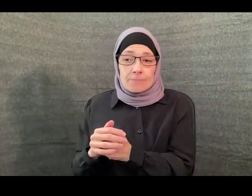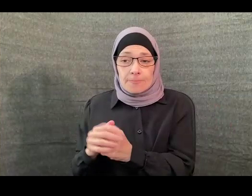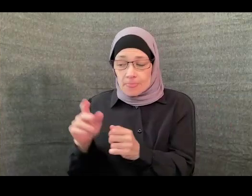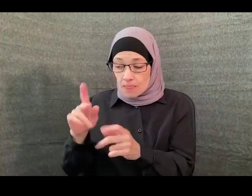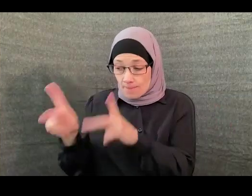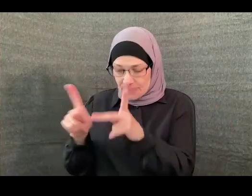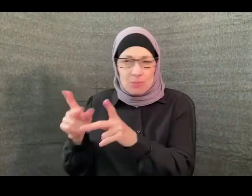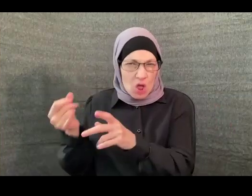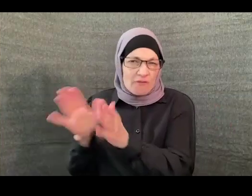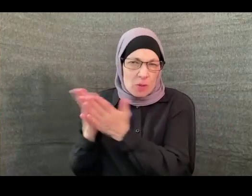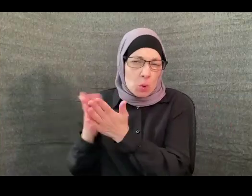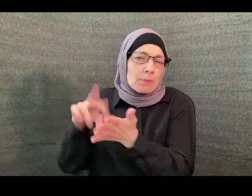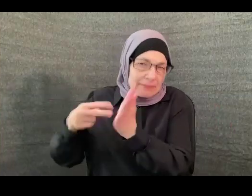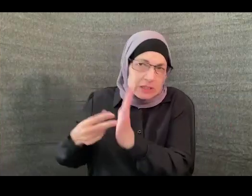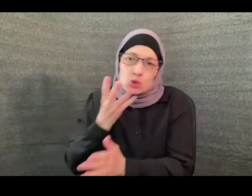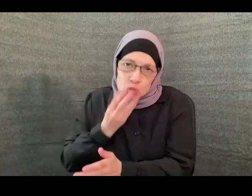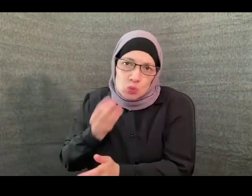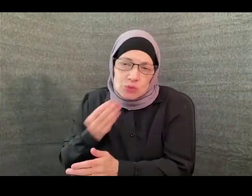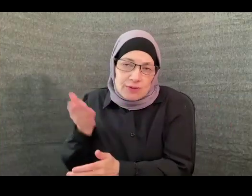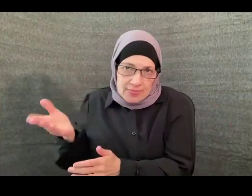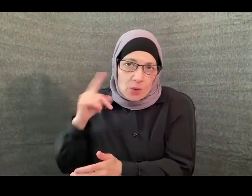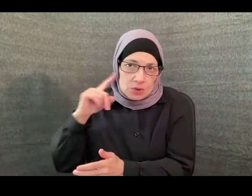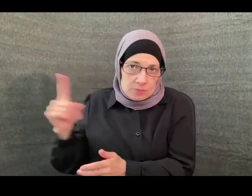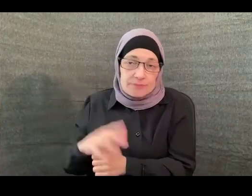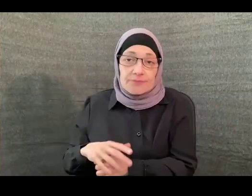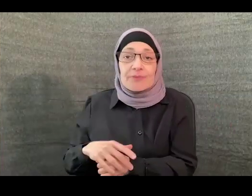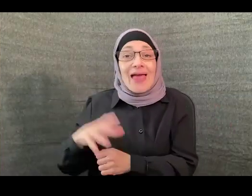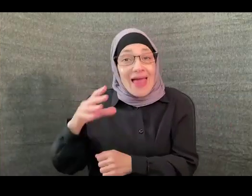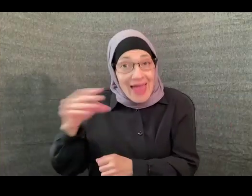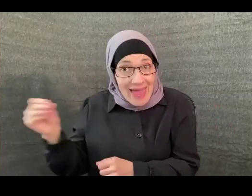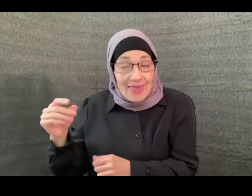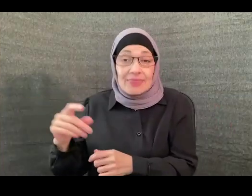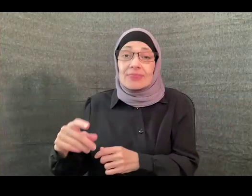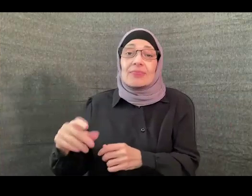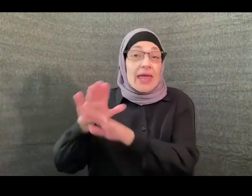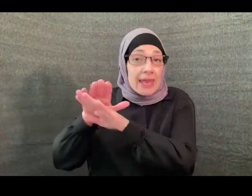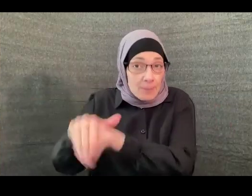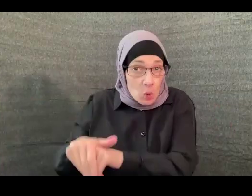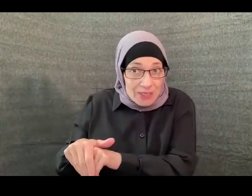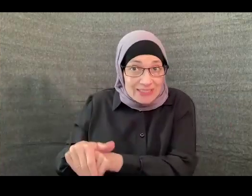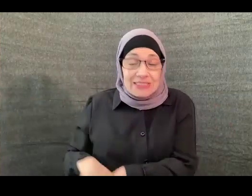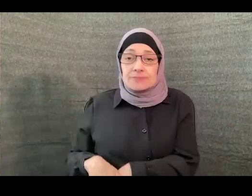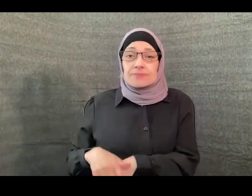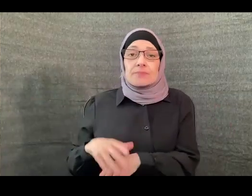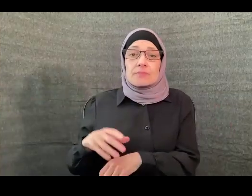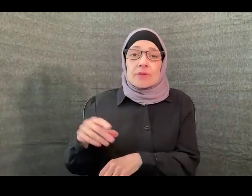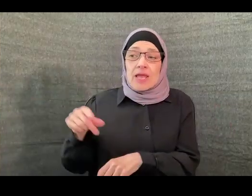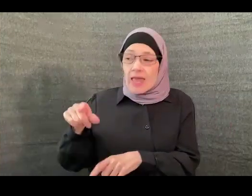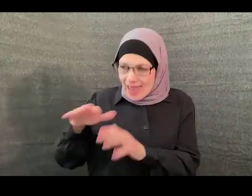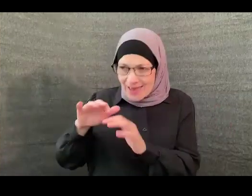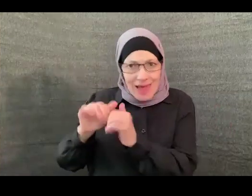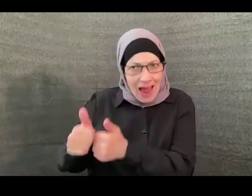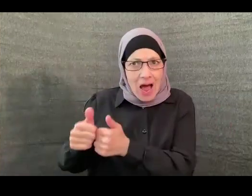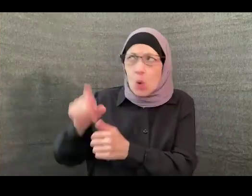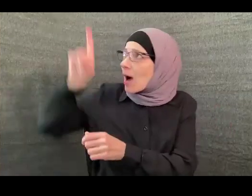the Jewish community, and the hypocrites, and the exposure of their